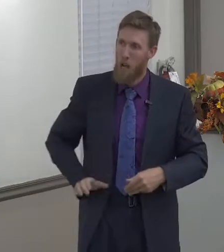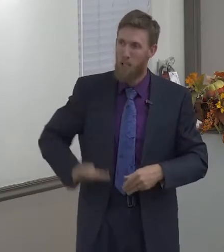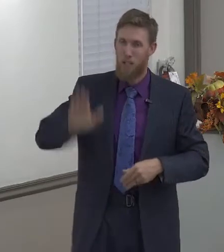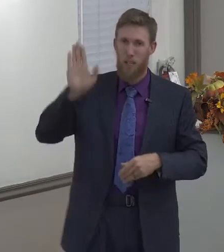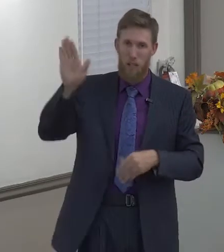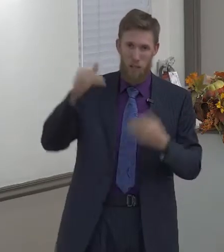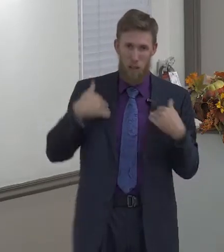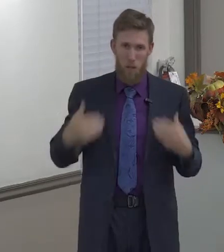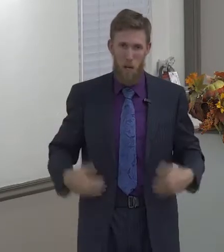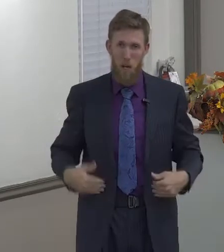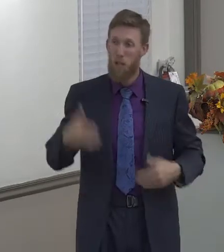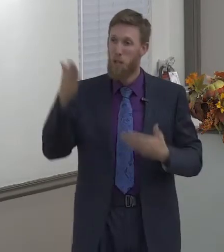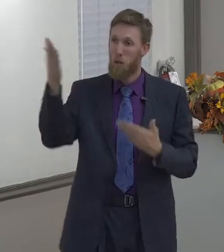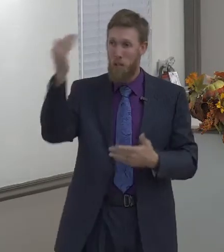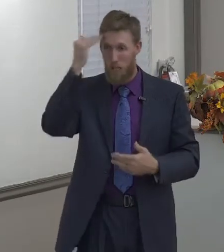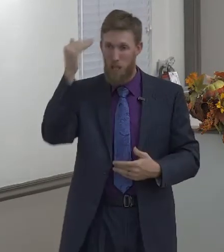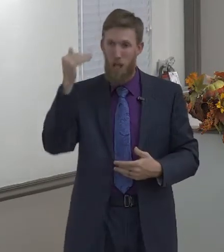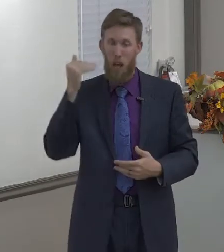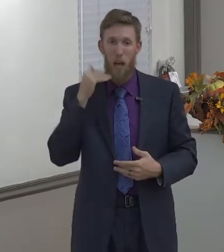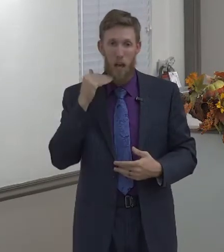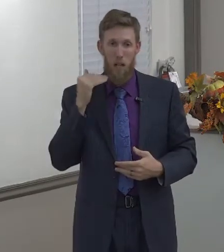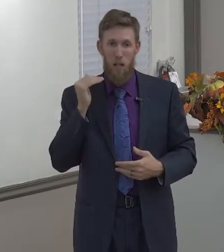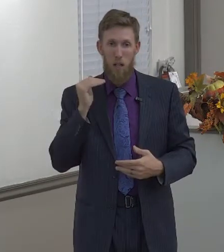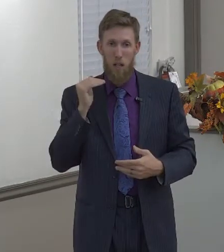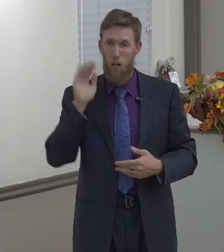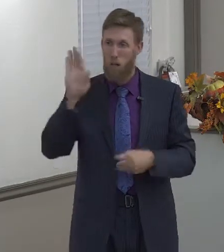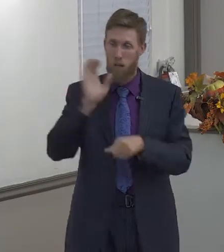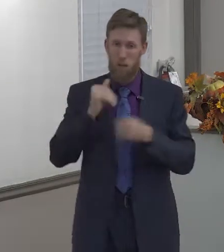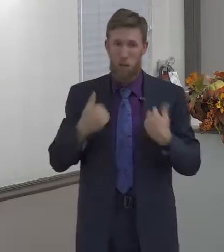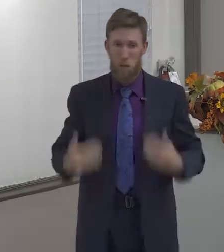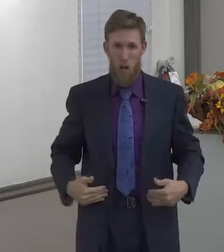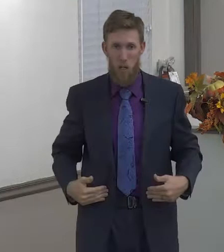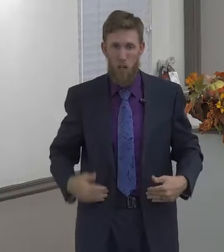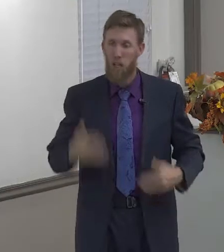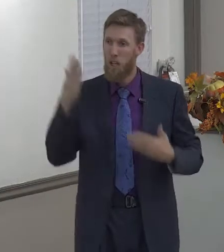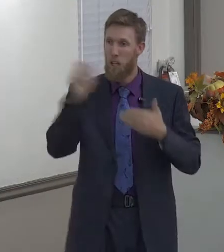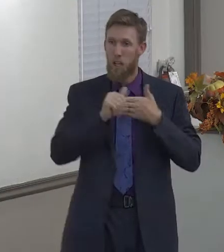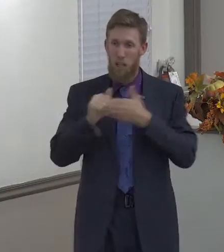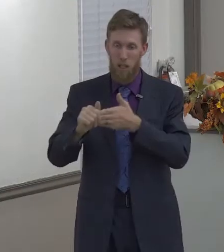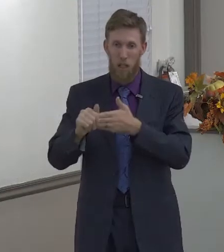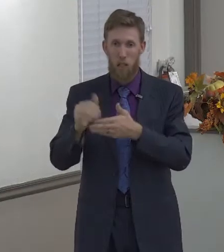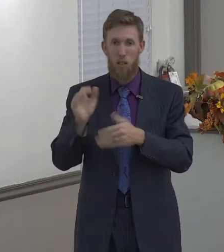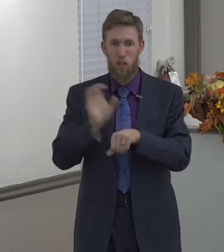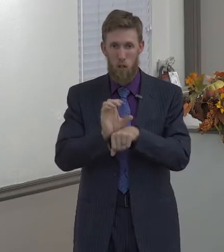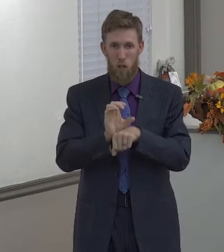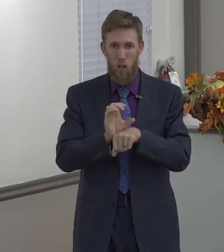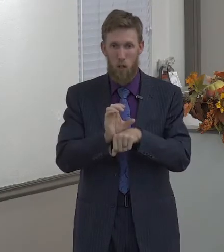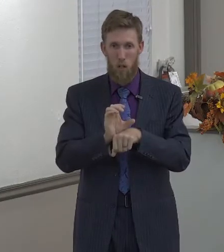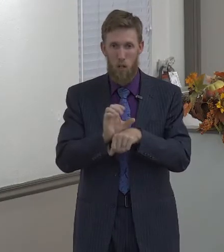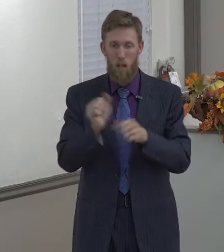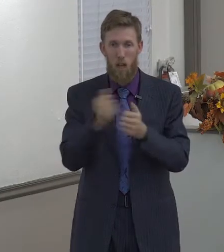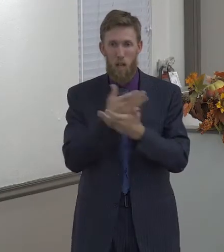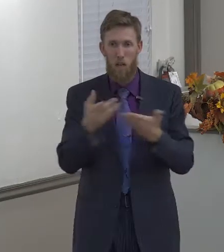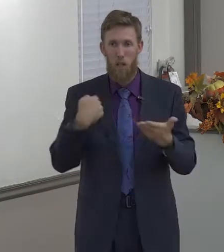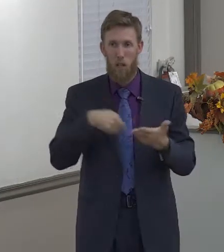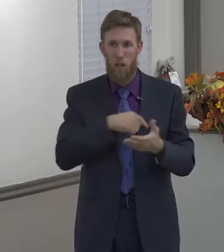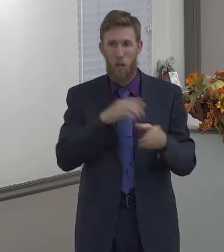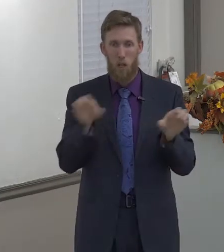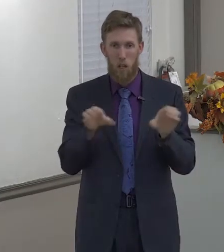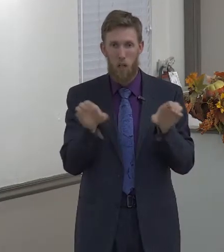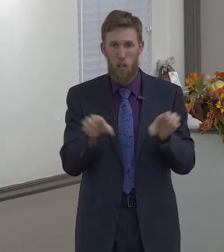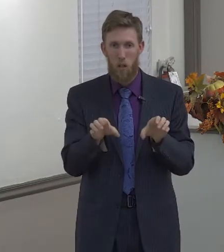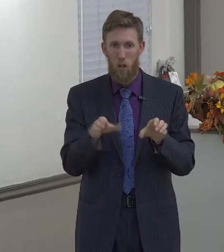we do at this church, we do because God directs us to do it. We strive for that anyways. Not to say we're perfect, but we strive for that.